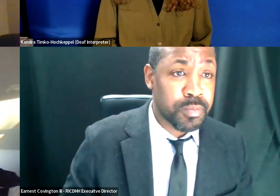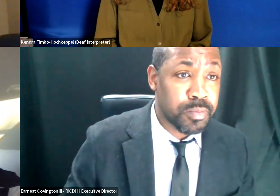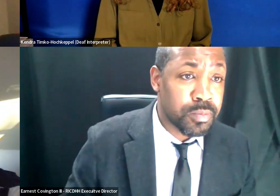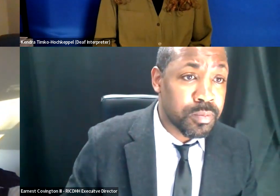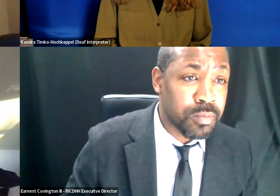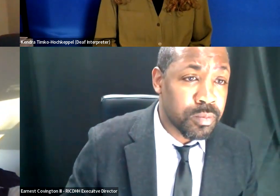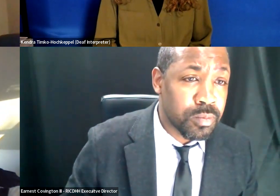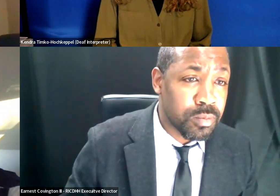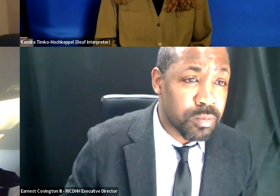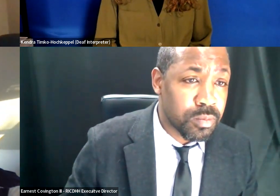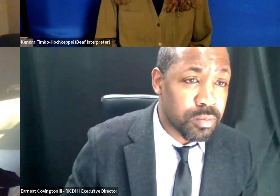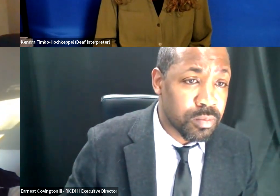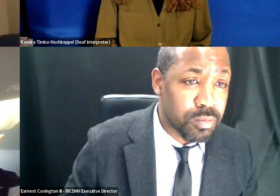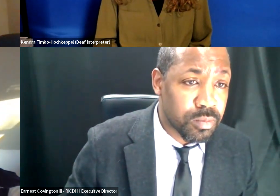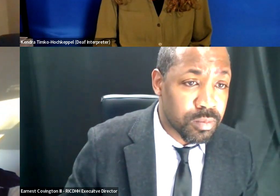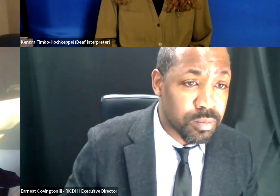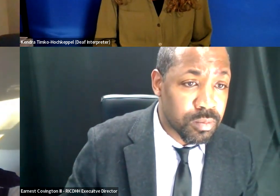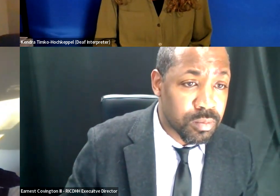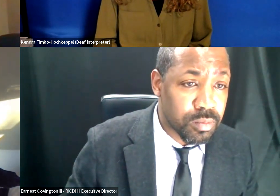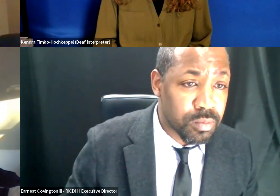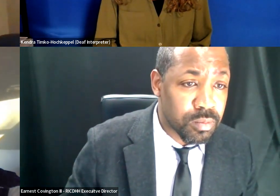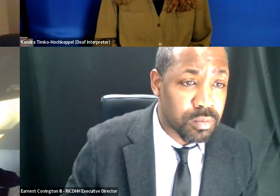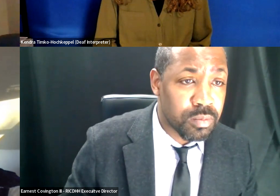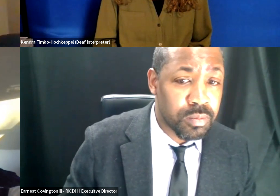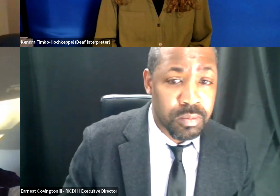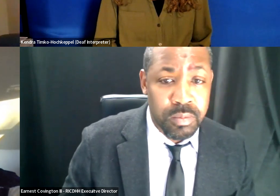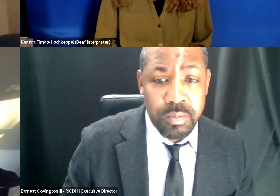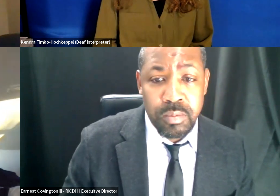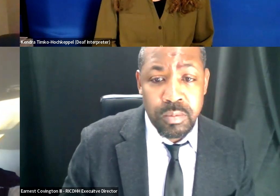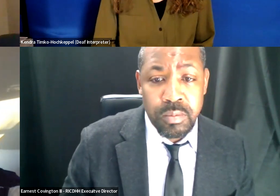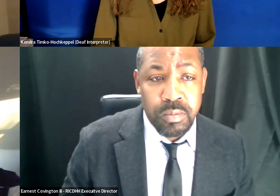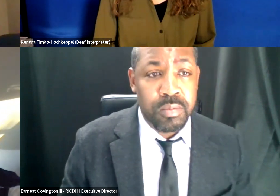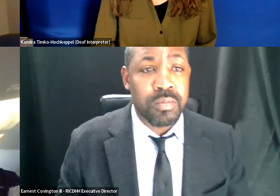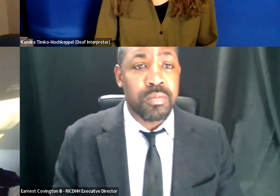as host. So you should not be restricted there. You should be all right.